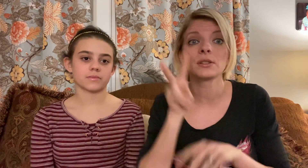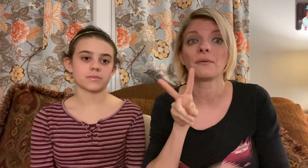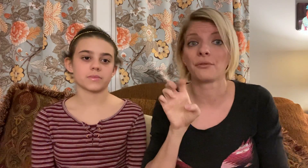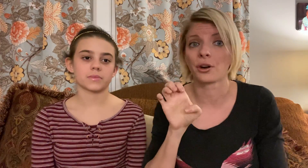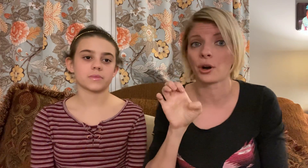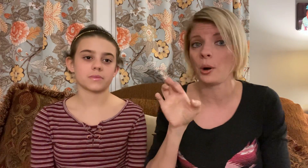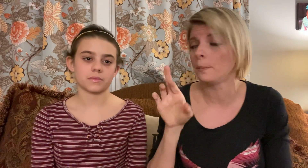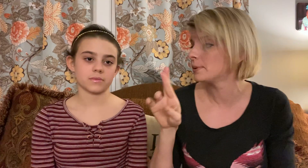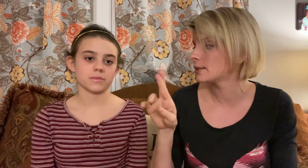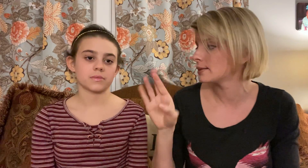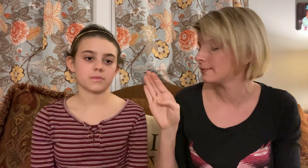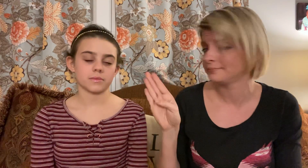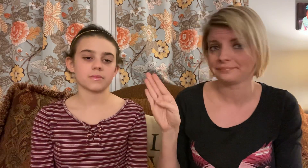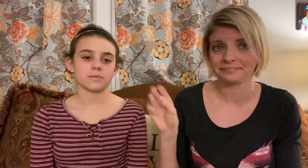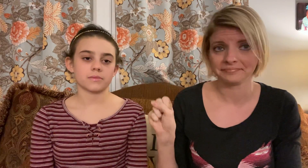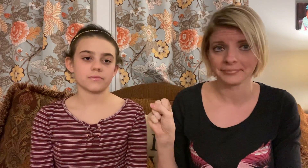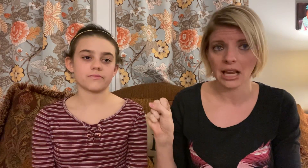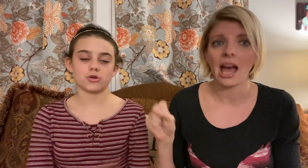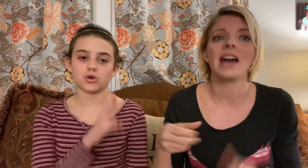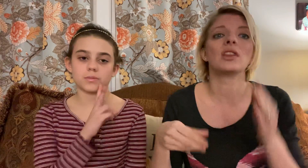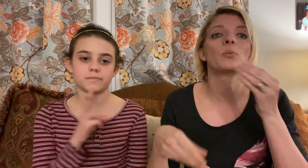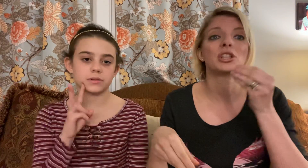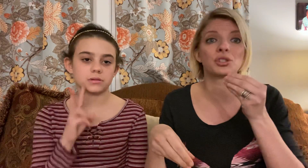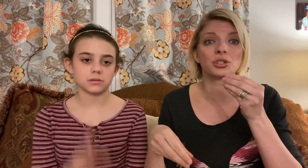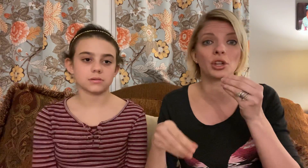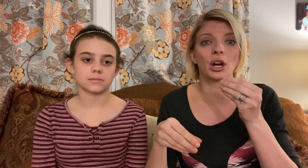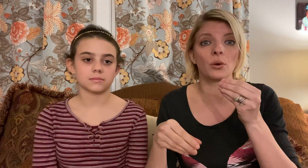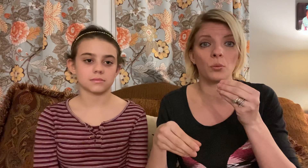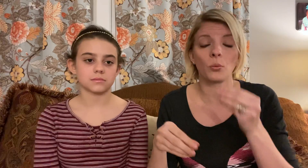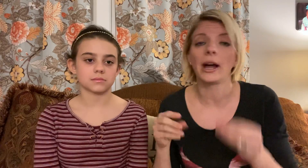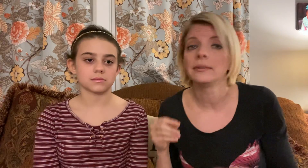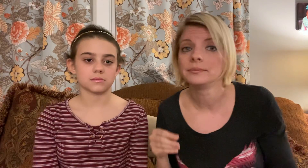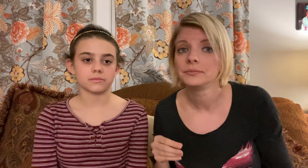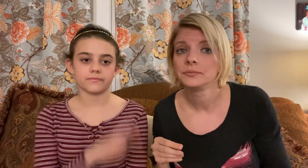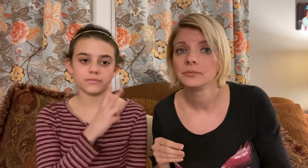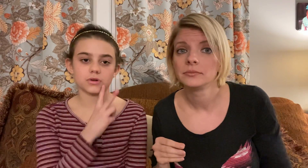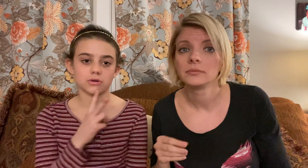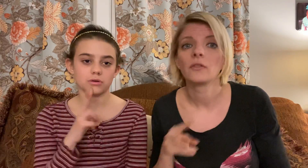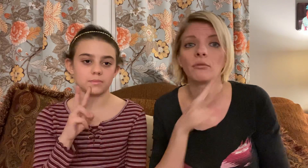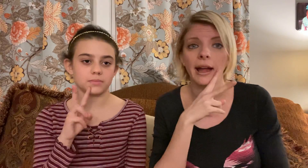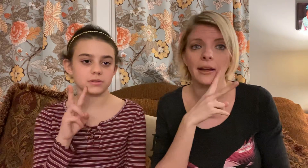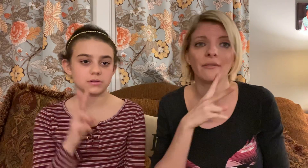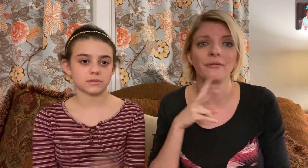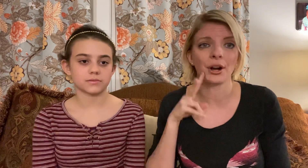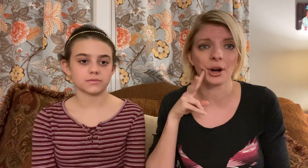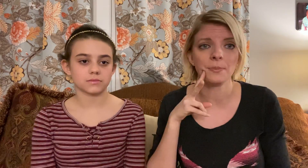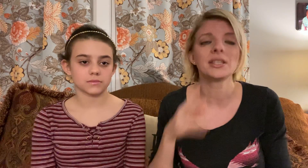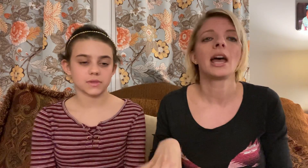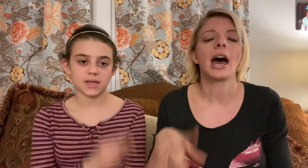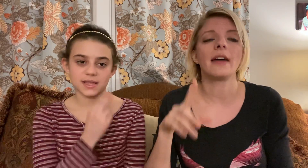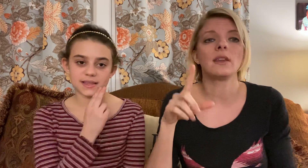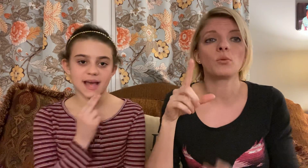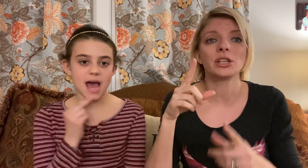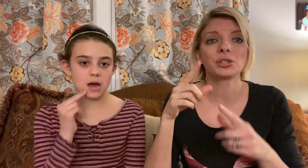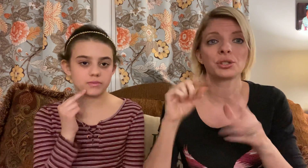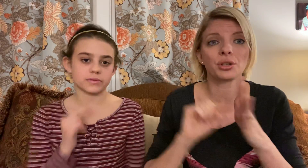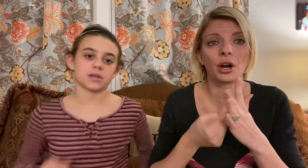some verbs, and then we what? Right, verbs, and then we